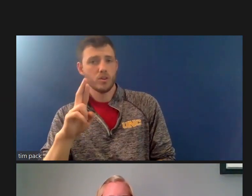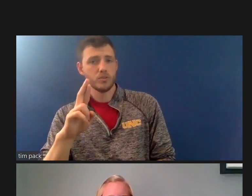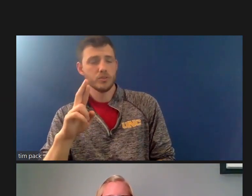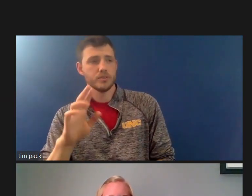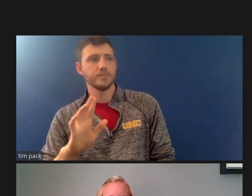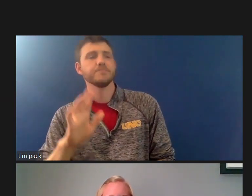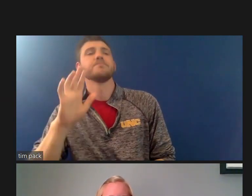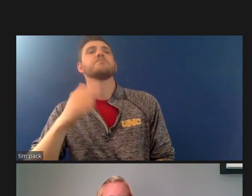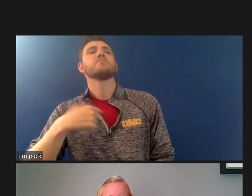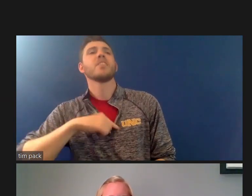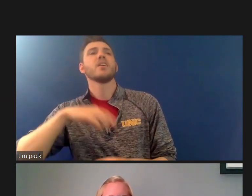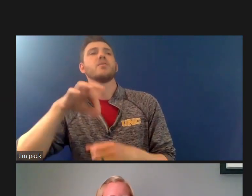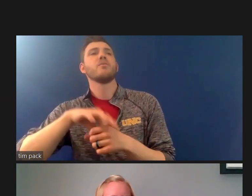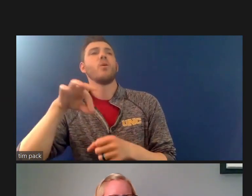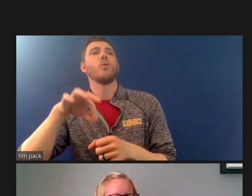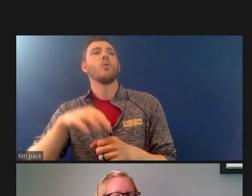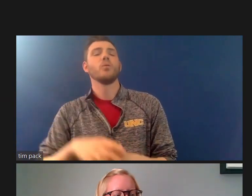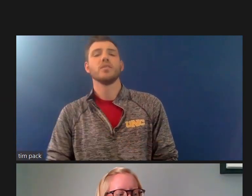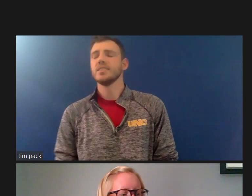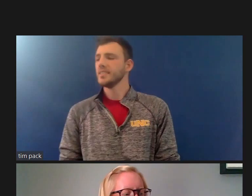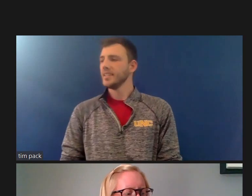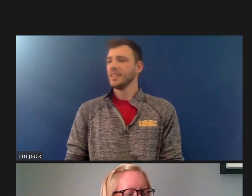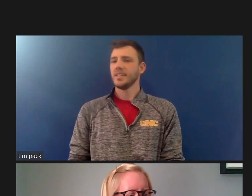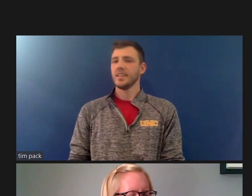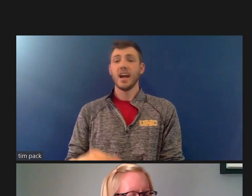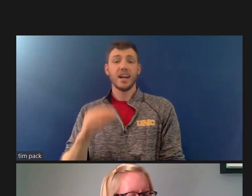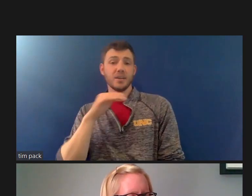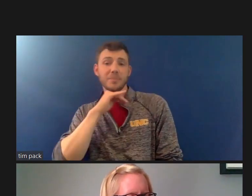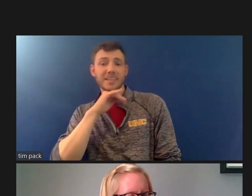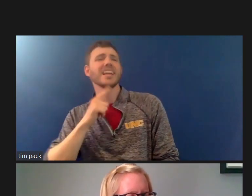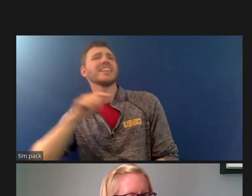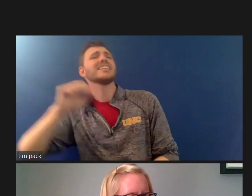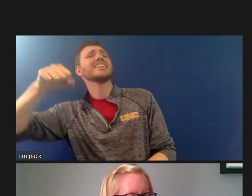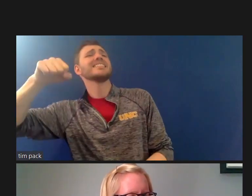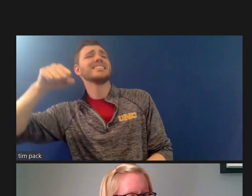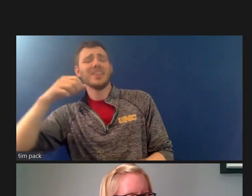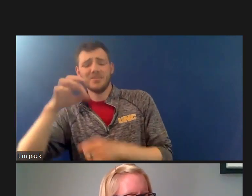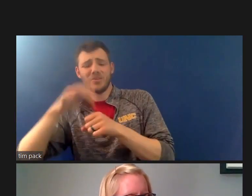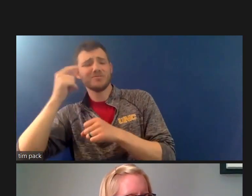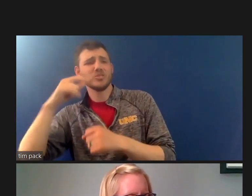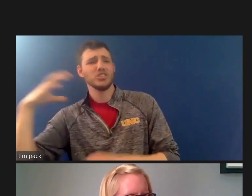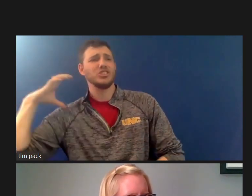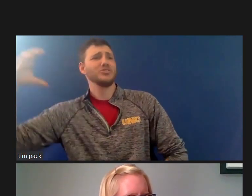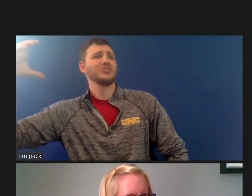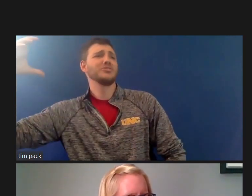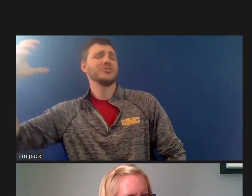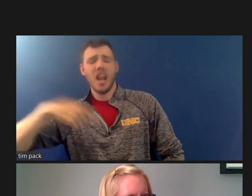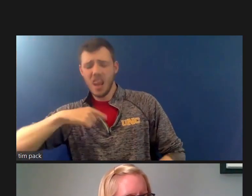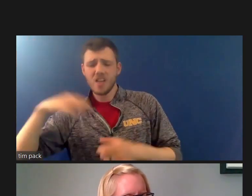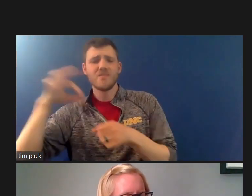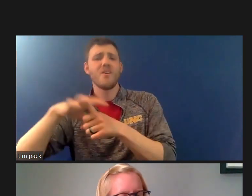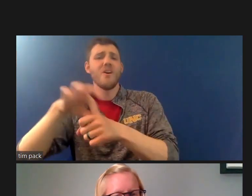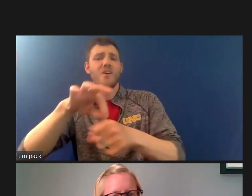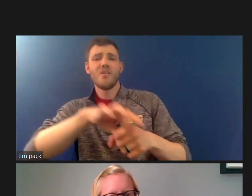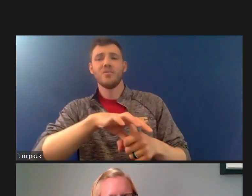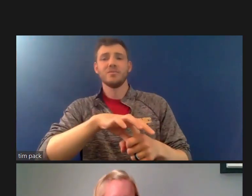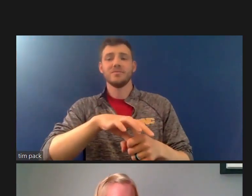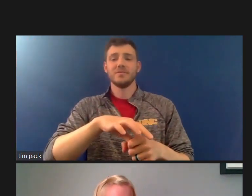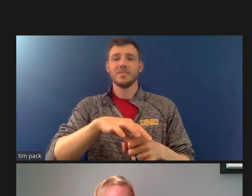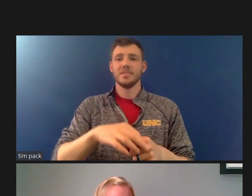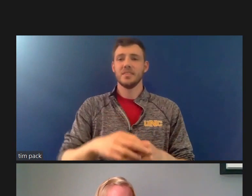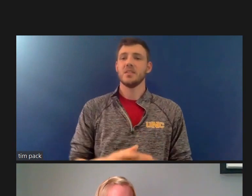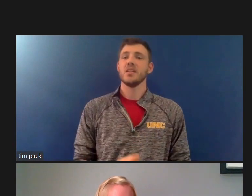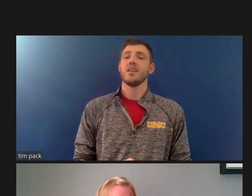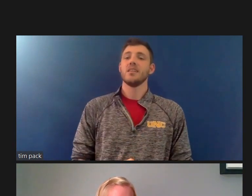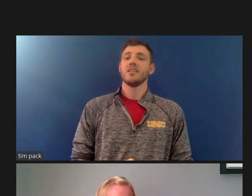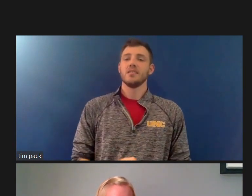vote. Yes, vote for chief. Let's vote. This toy of voting was almost as pleasing as the conch.